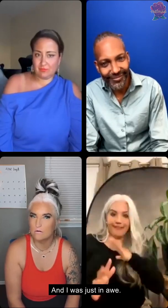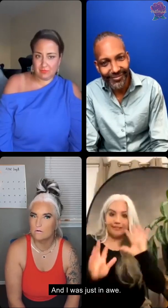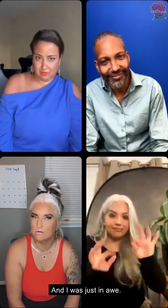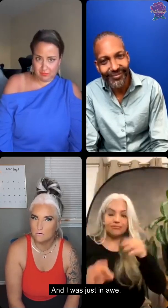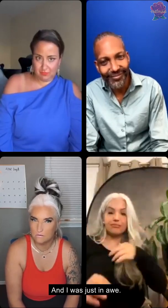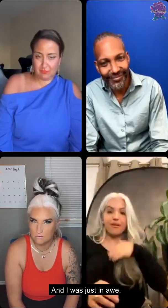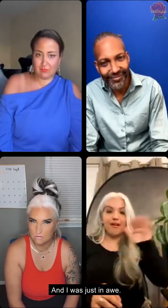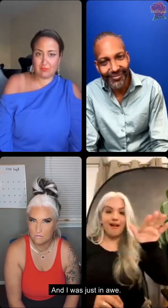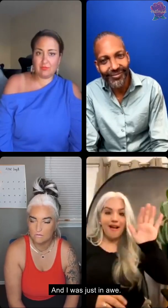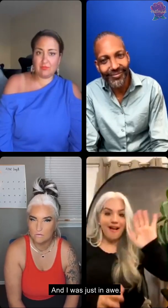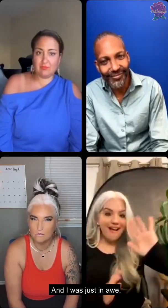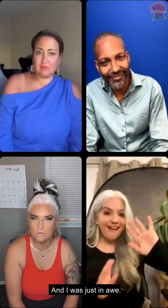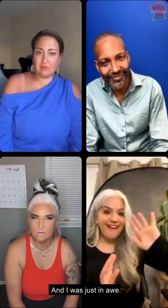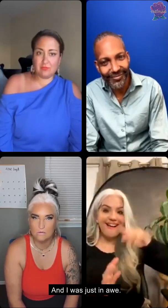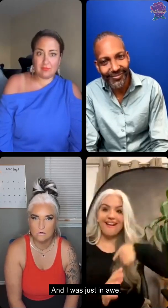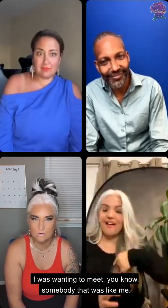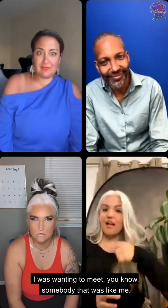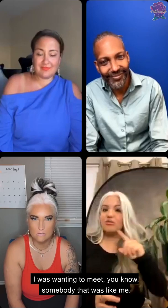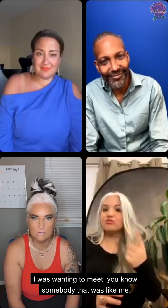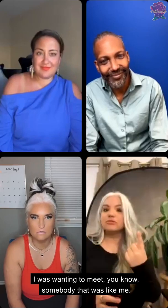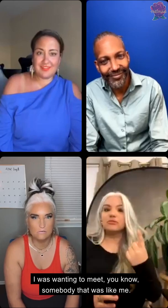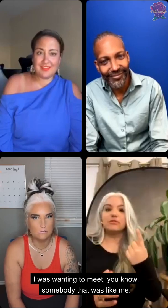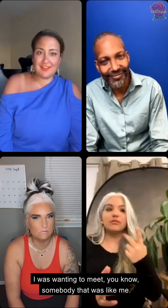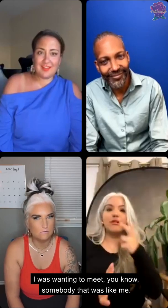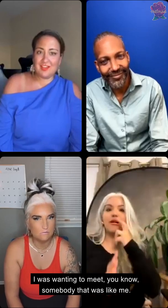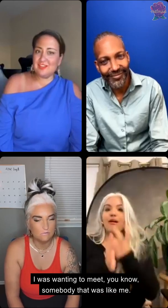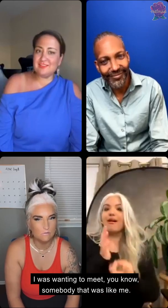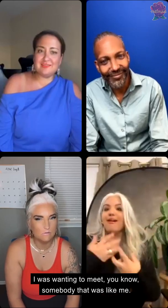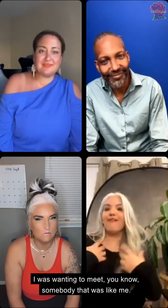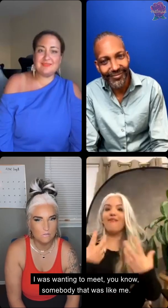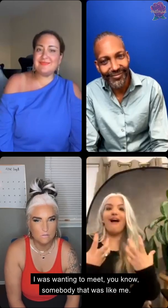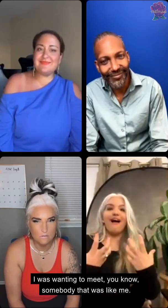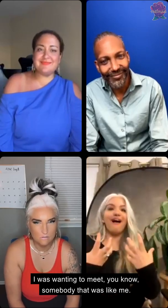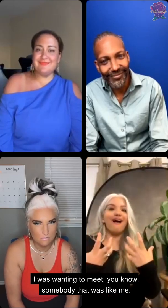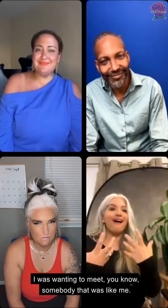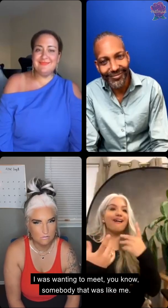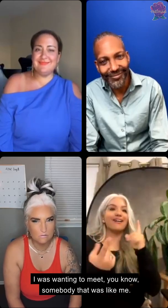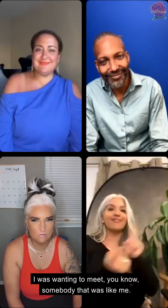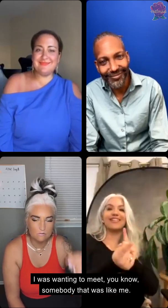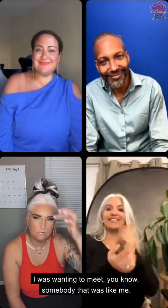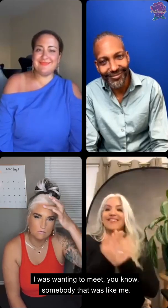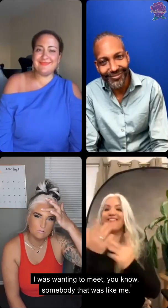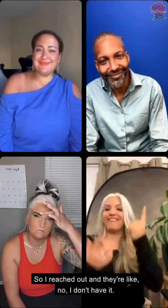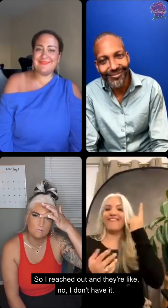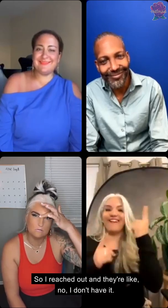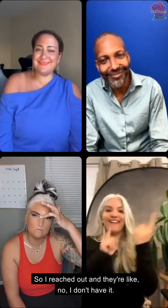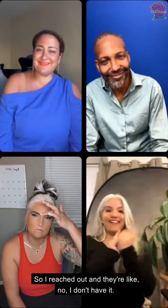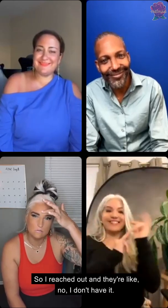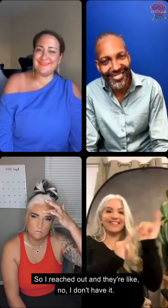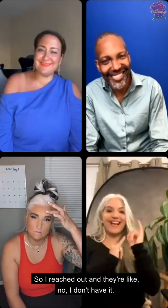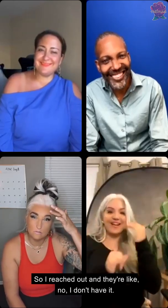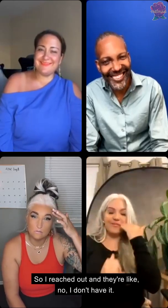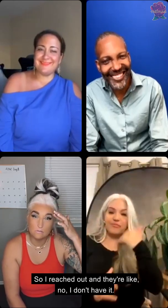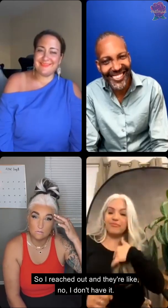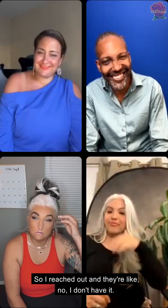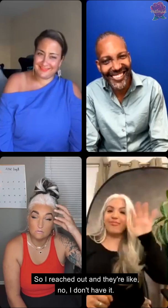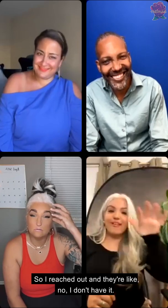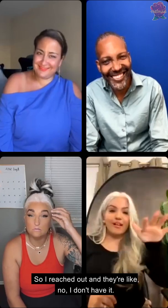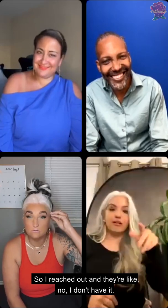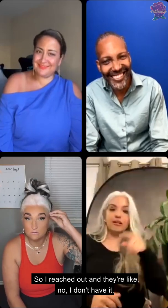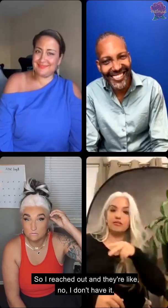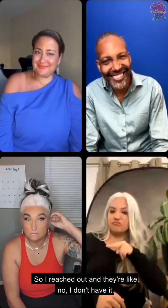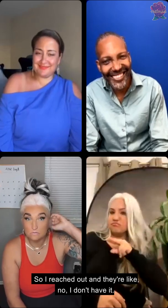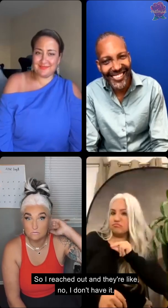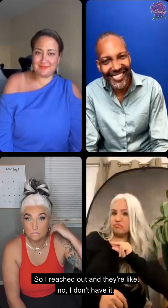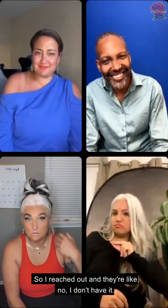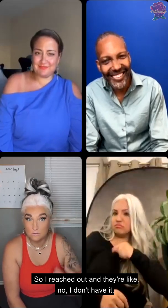man. And I was just in awe. I was wanting to meet, somebody that was like me. So I reached out and